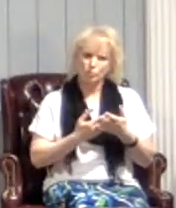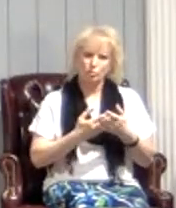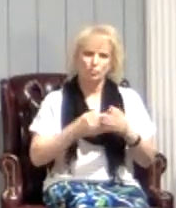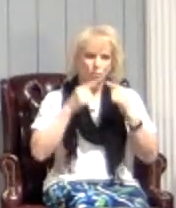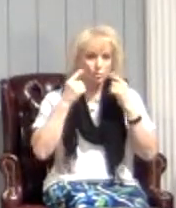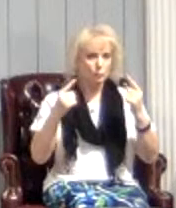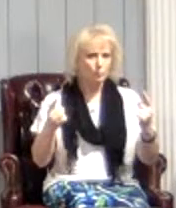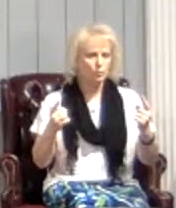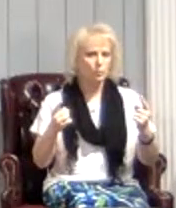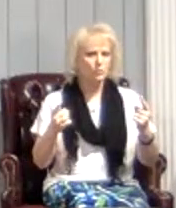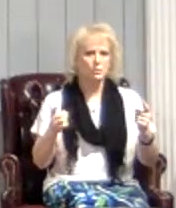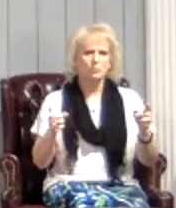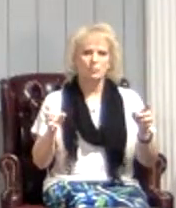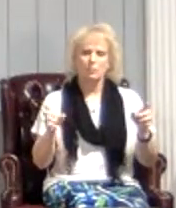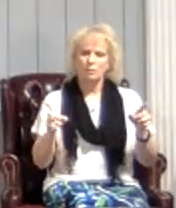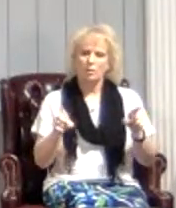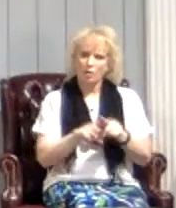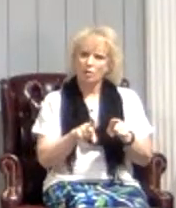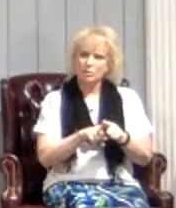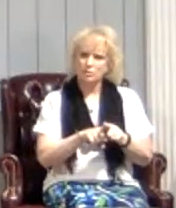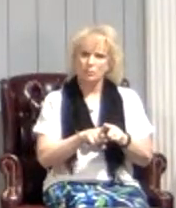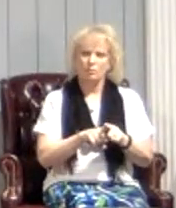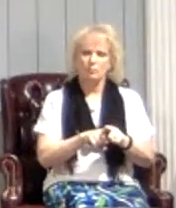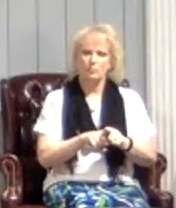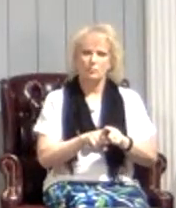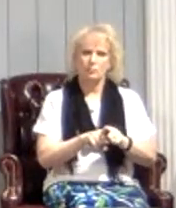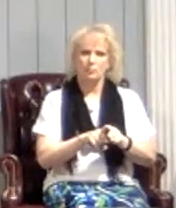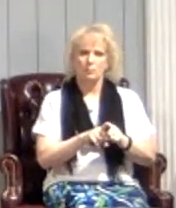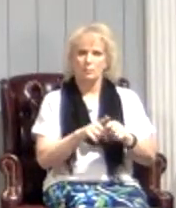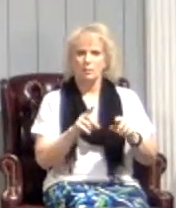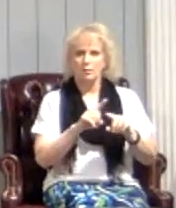this time also, but even the positive reports, if